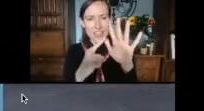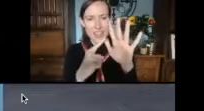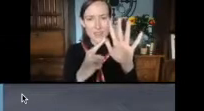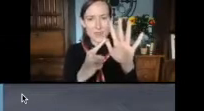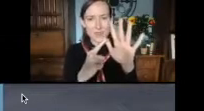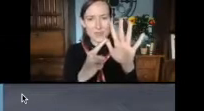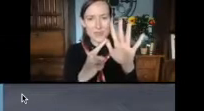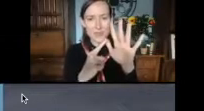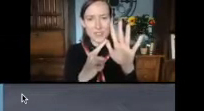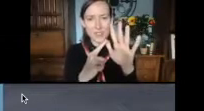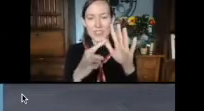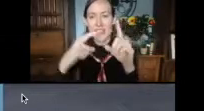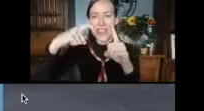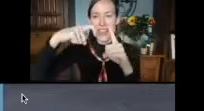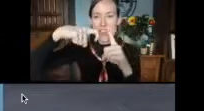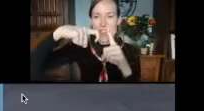J,